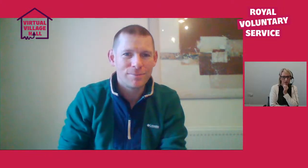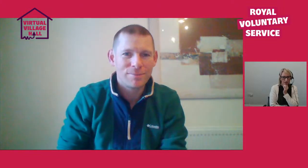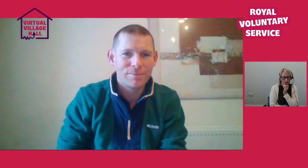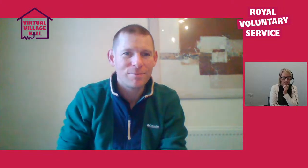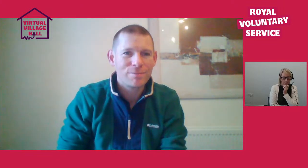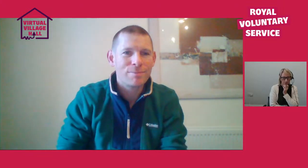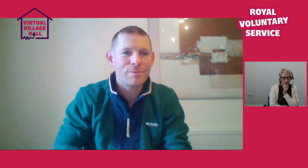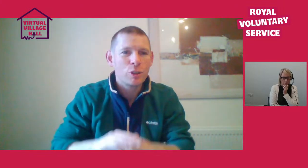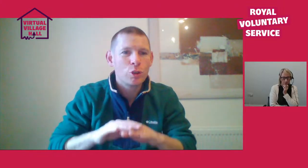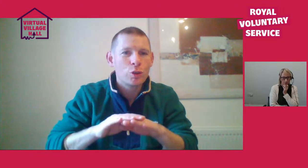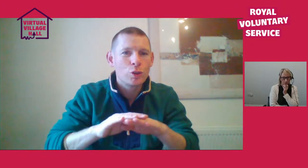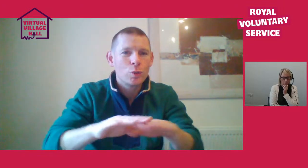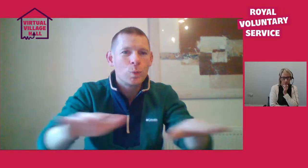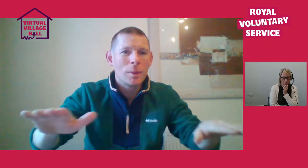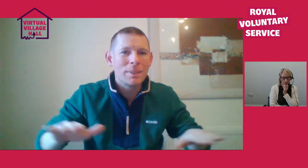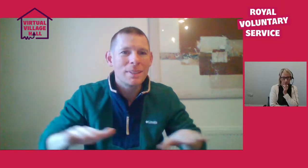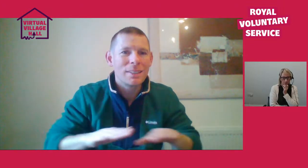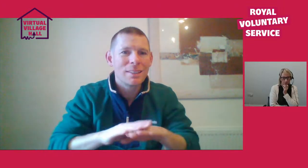swimming,